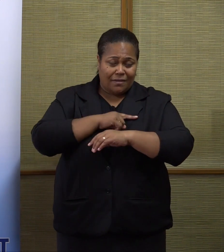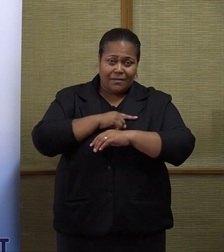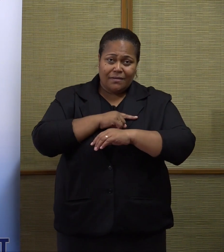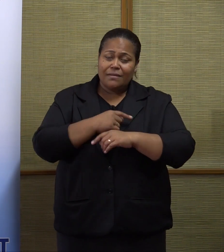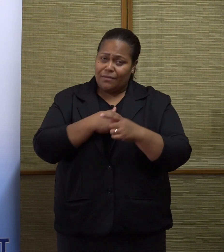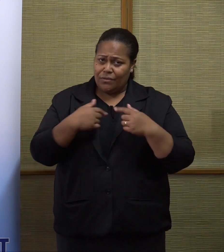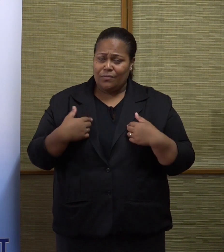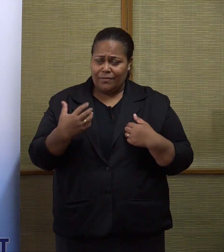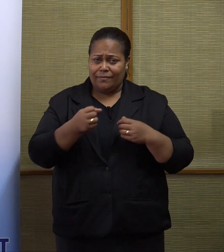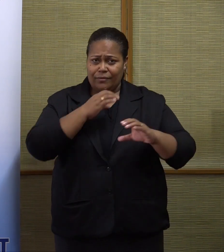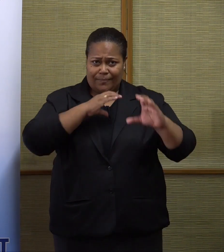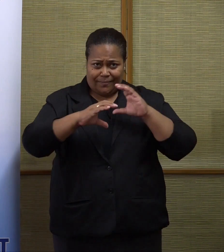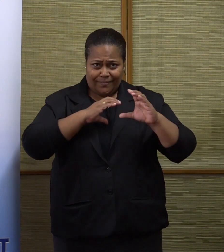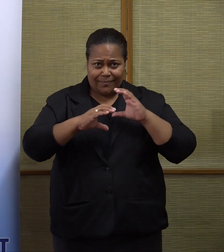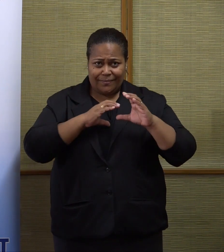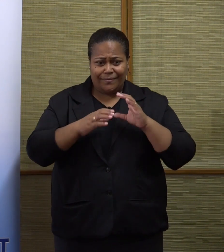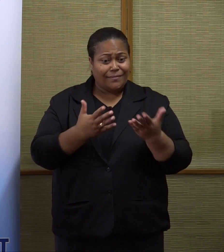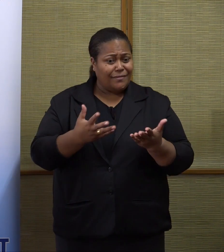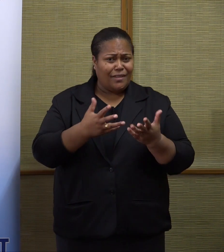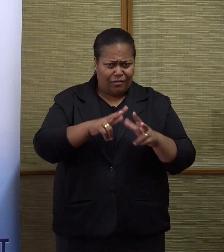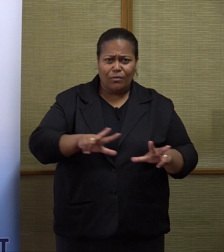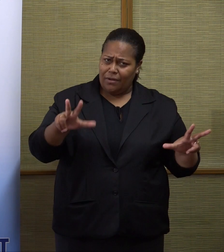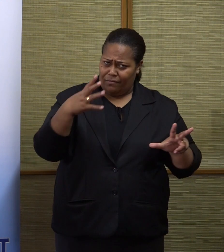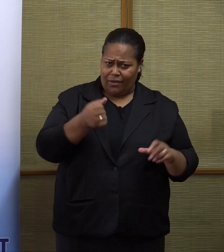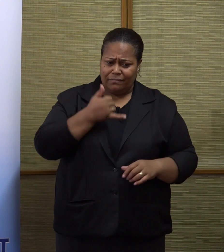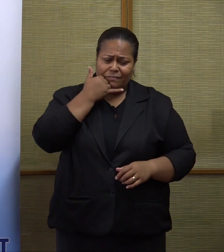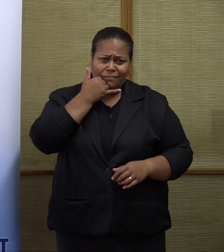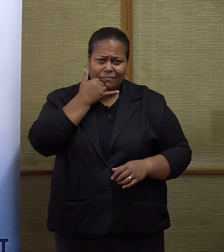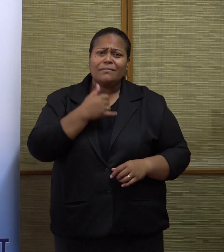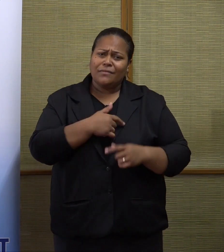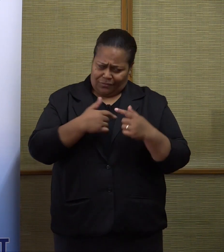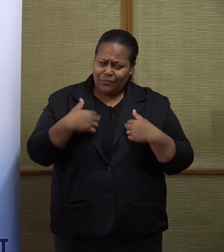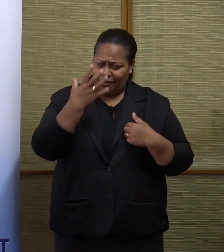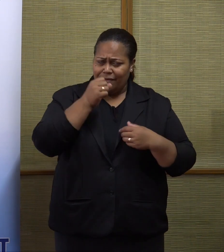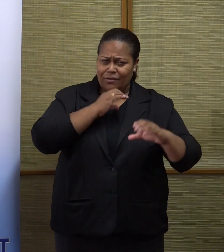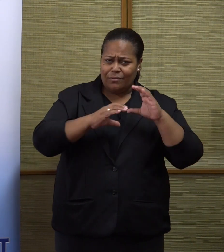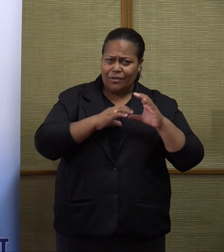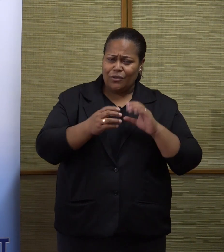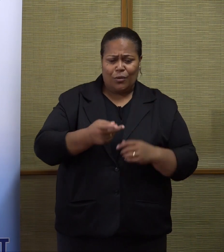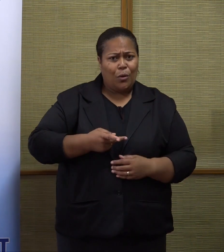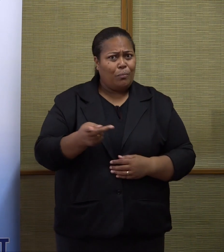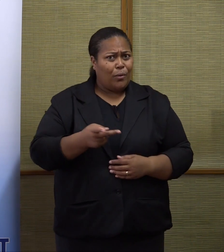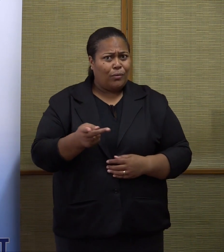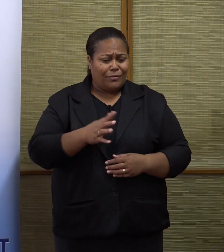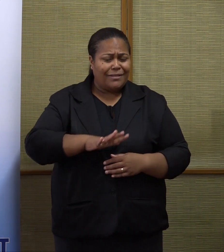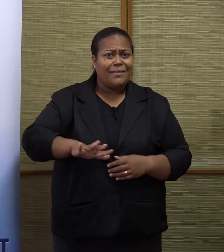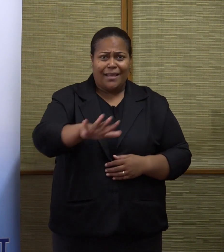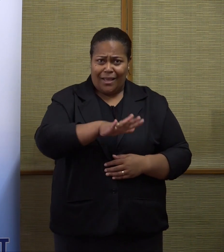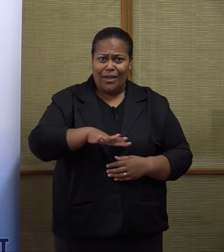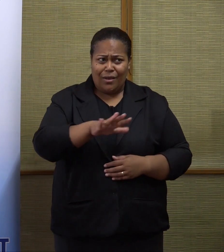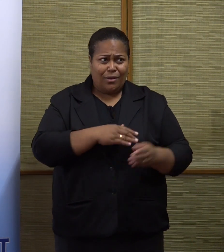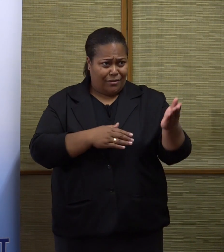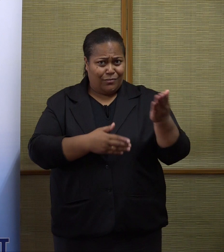we have communications in Vonolevu. As we speak right now, we have communications in both in the areas that you